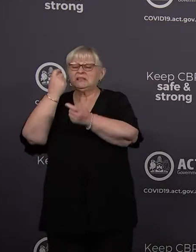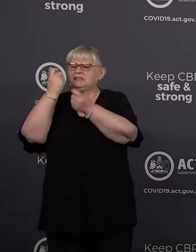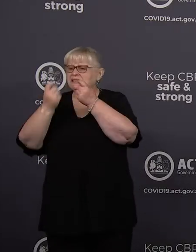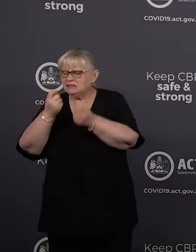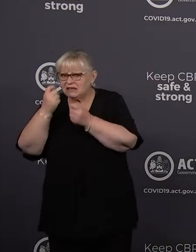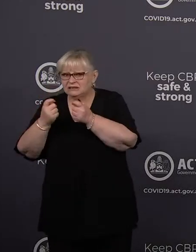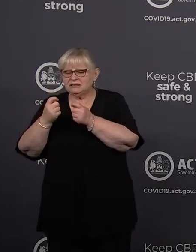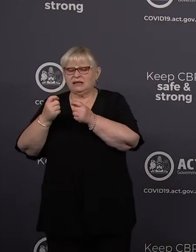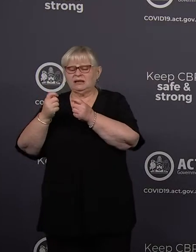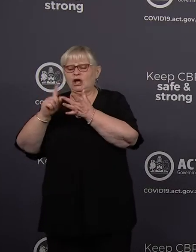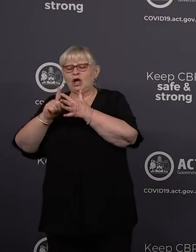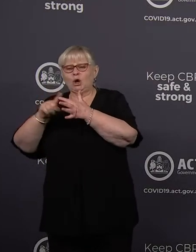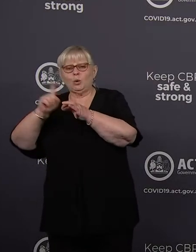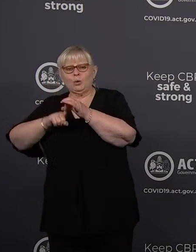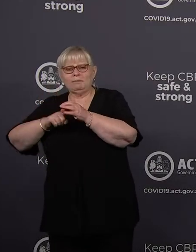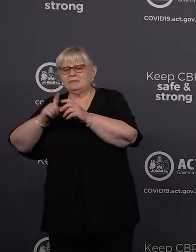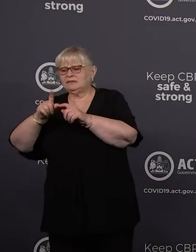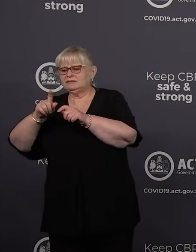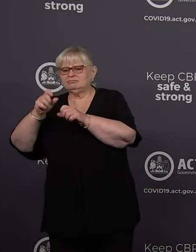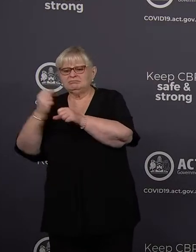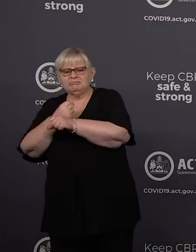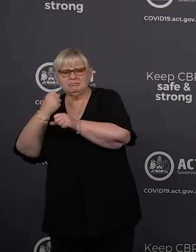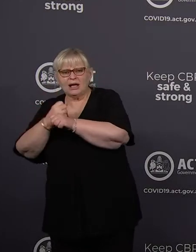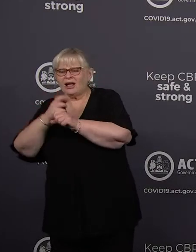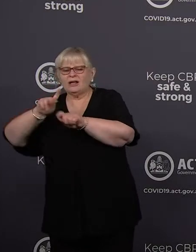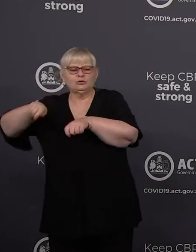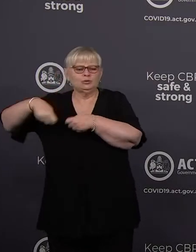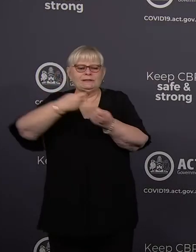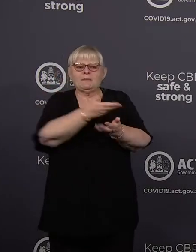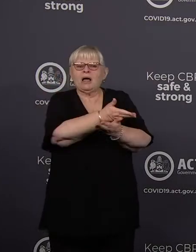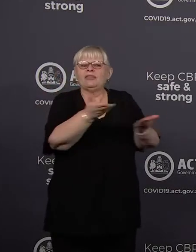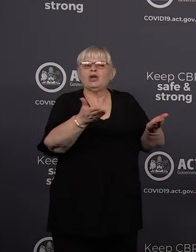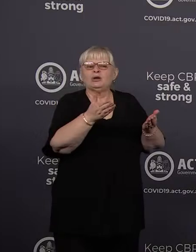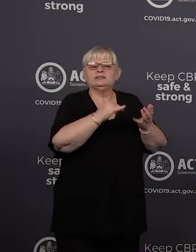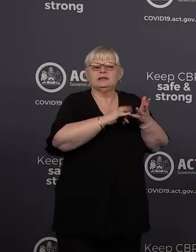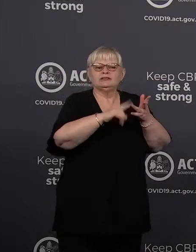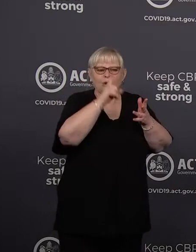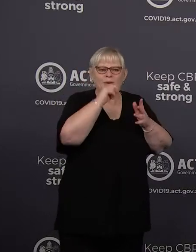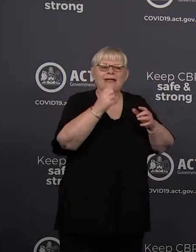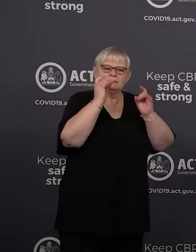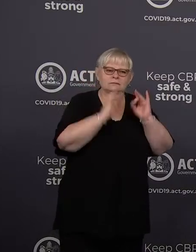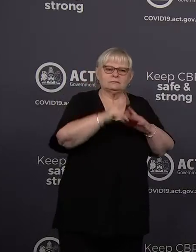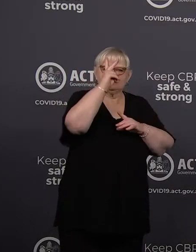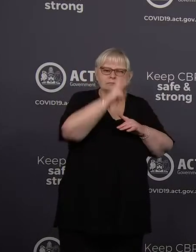equipment supply that will enable construction projects to recommence.